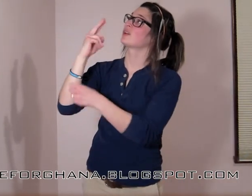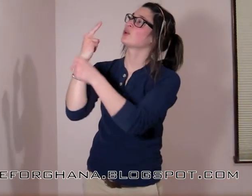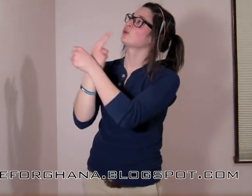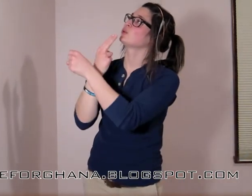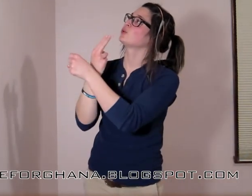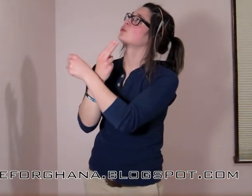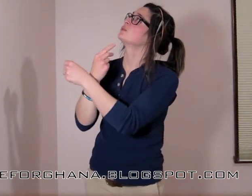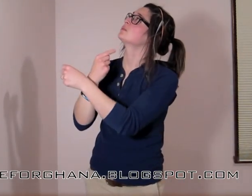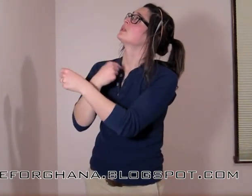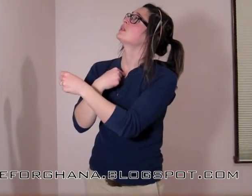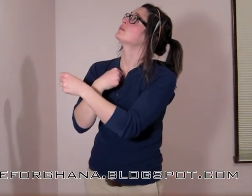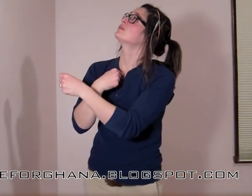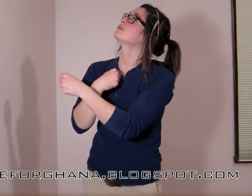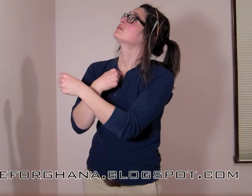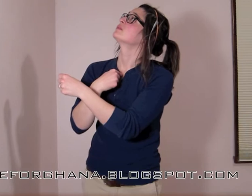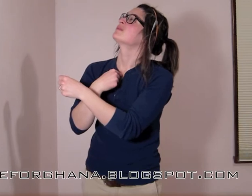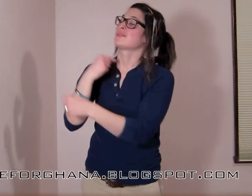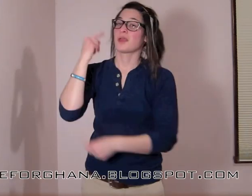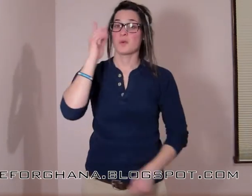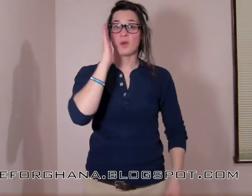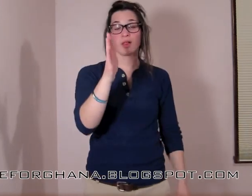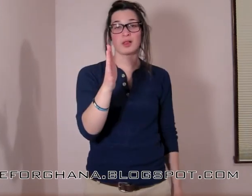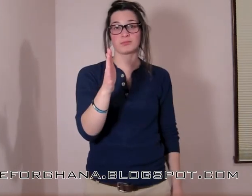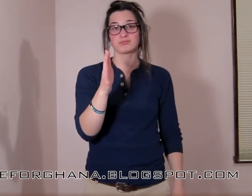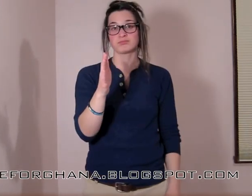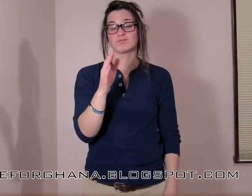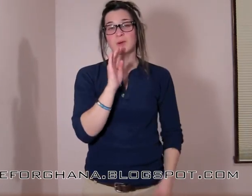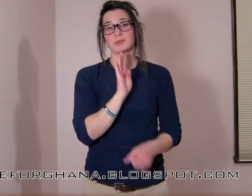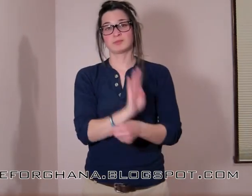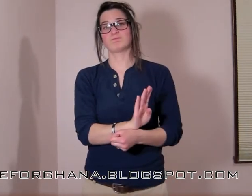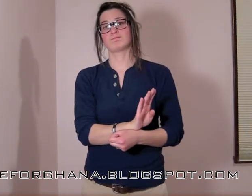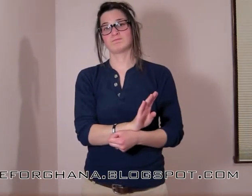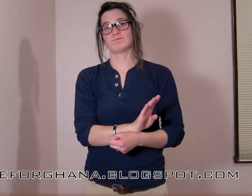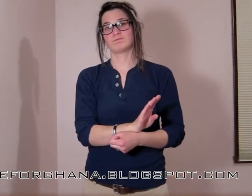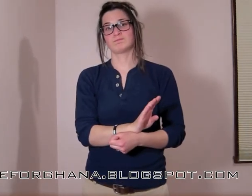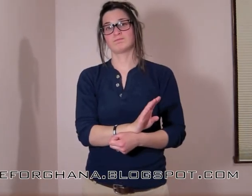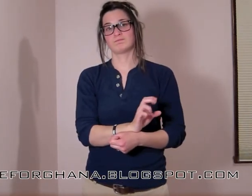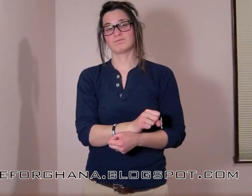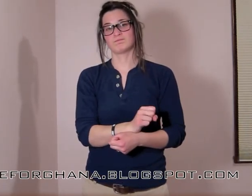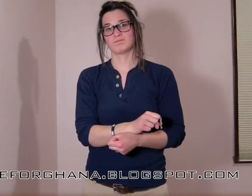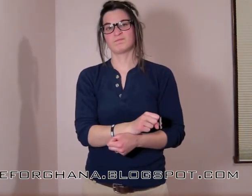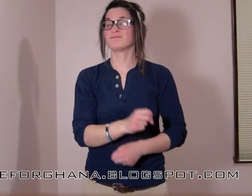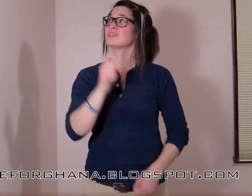God, use me, He will, I promise.